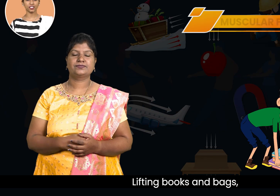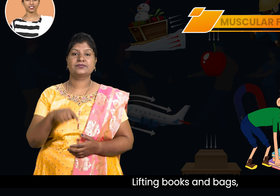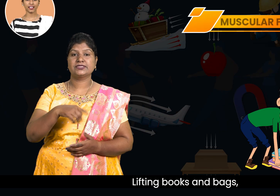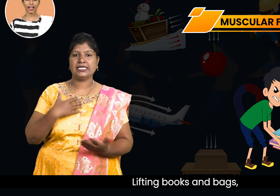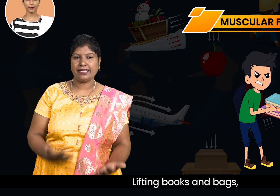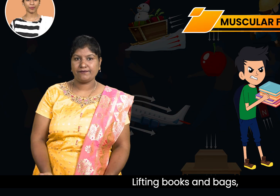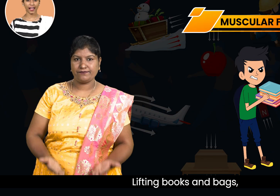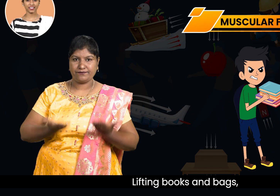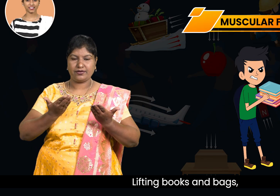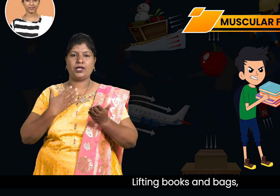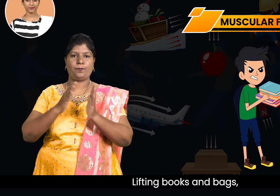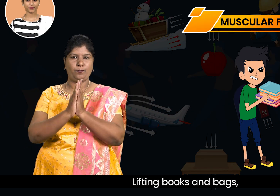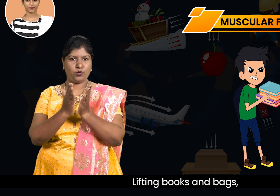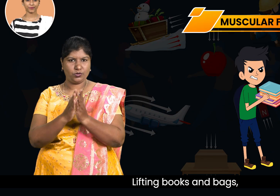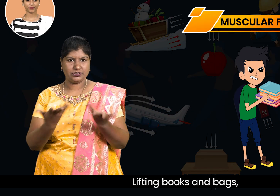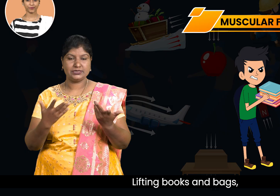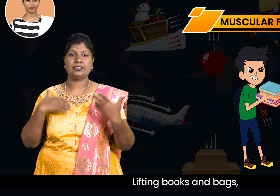lifting books and bags,